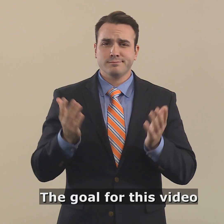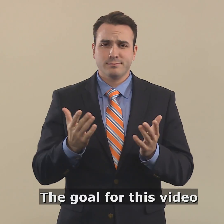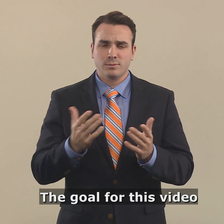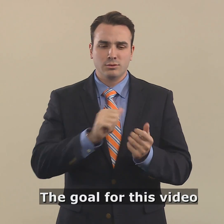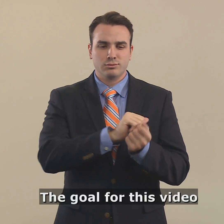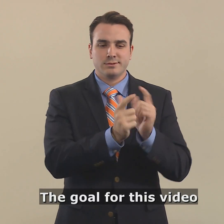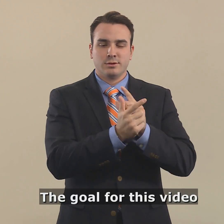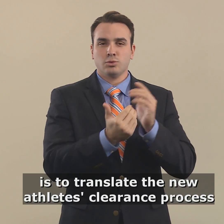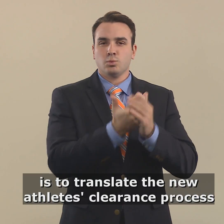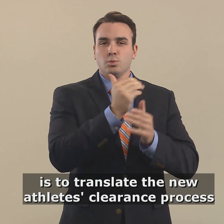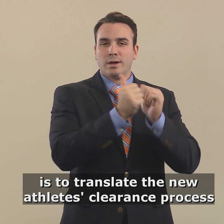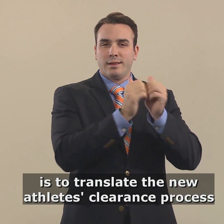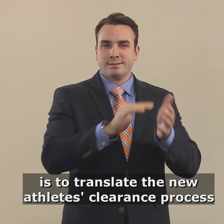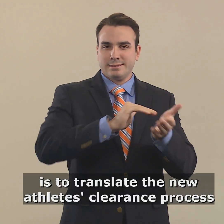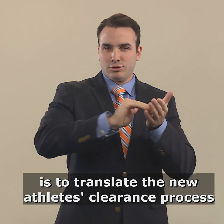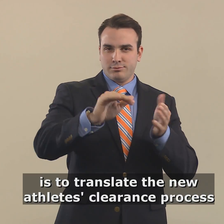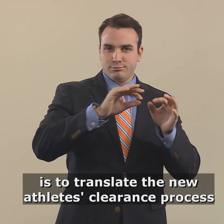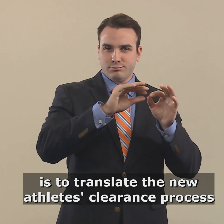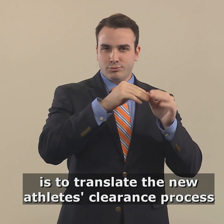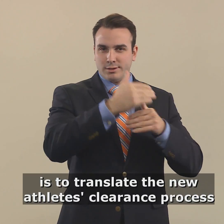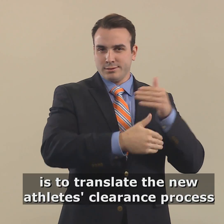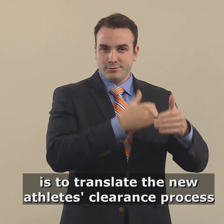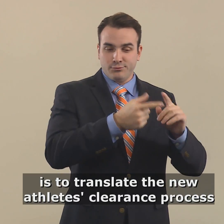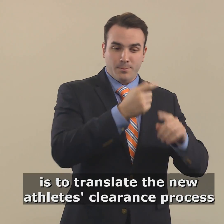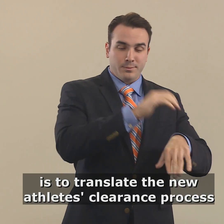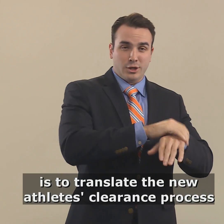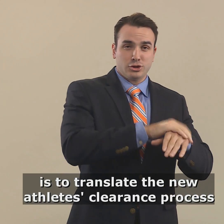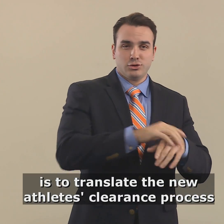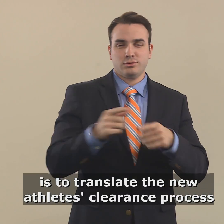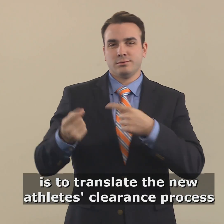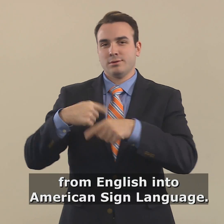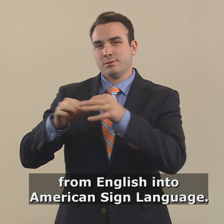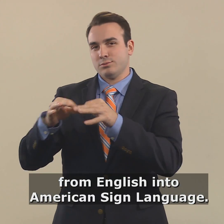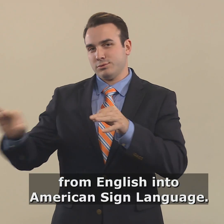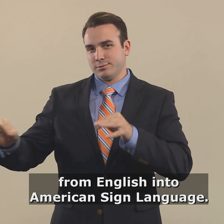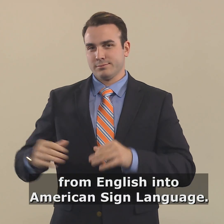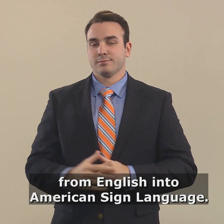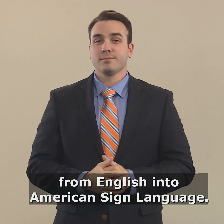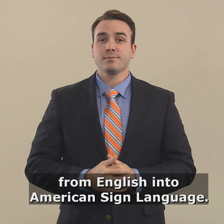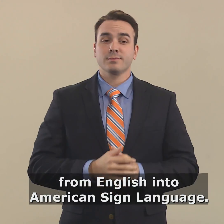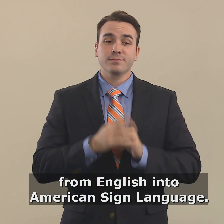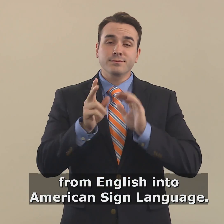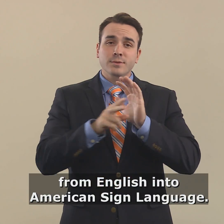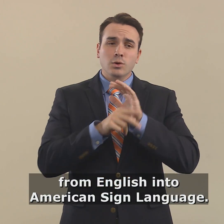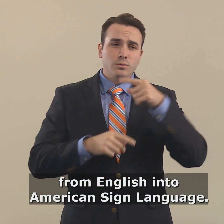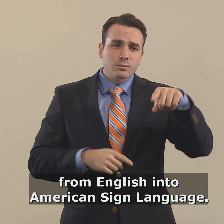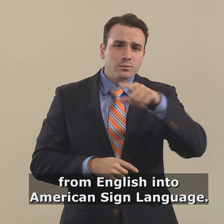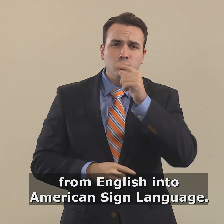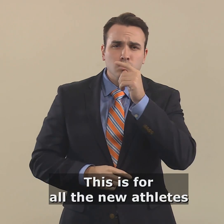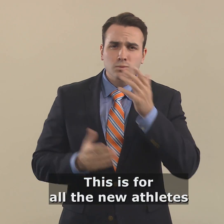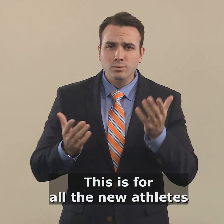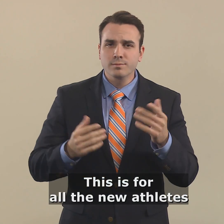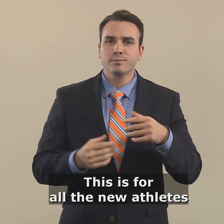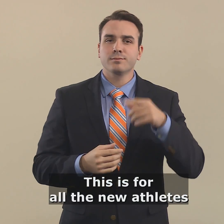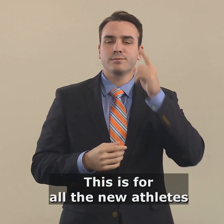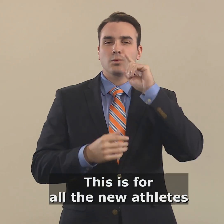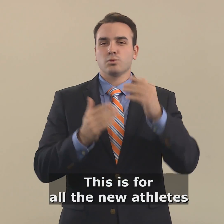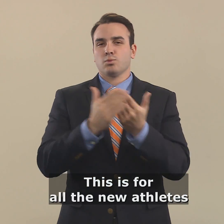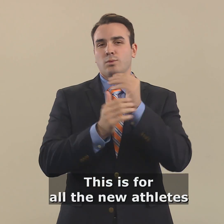for this video is to translate the new athlete's clearance process from English into American Sign Language. This is for all the new athletes